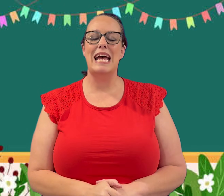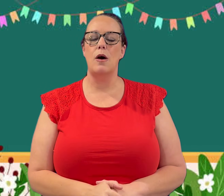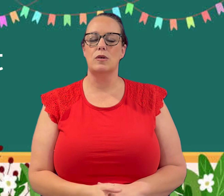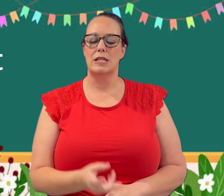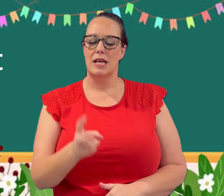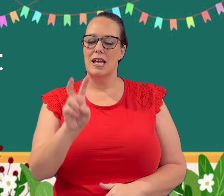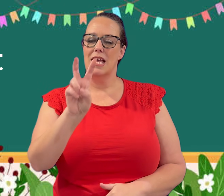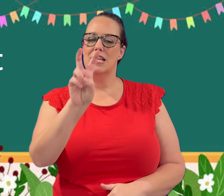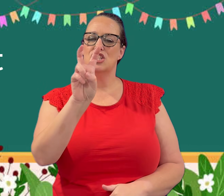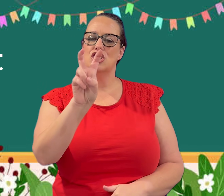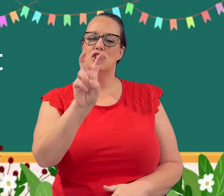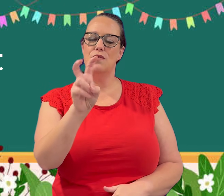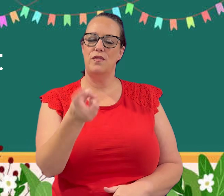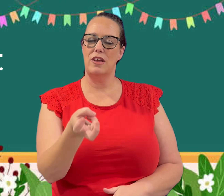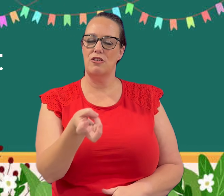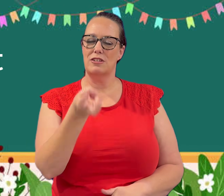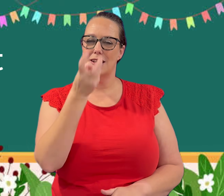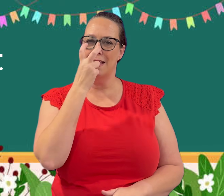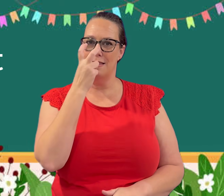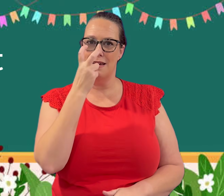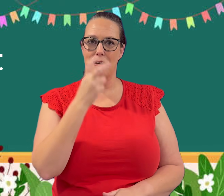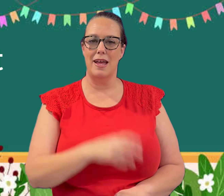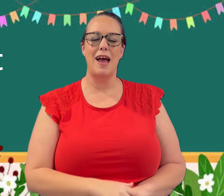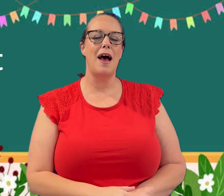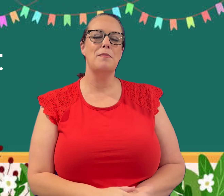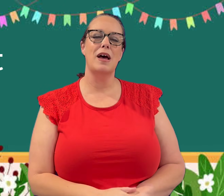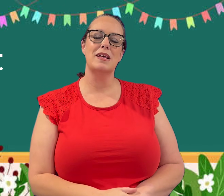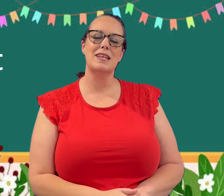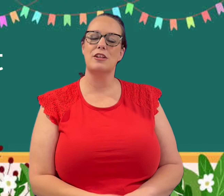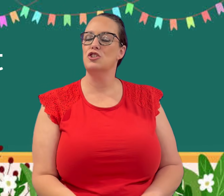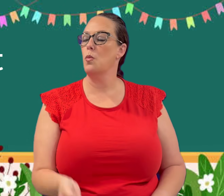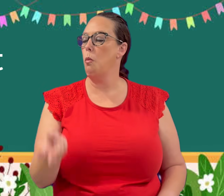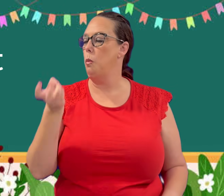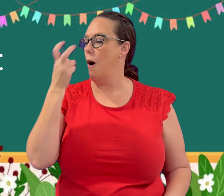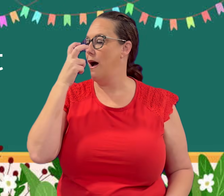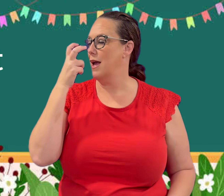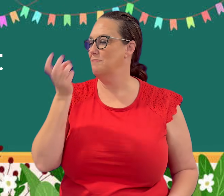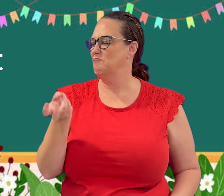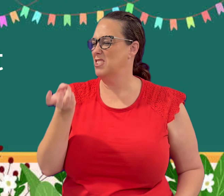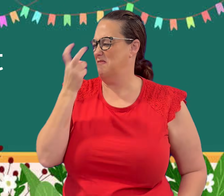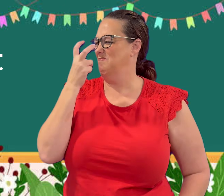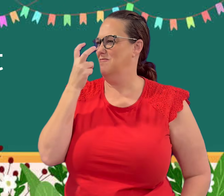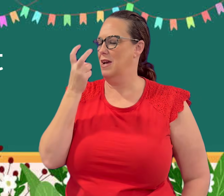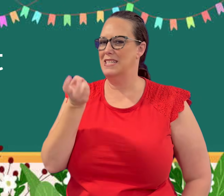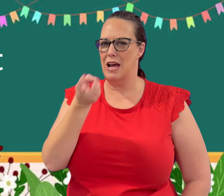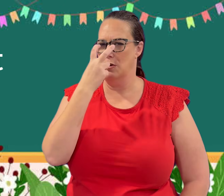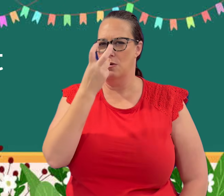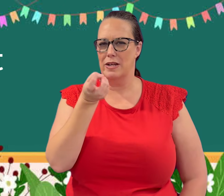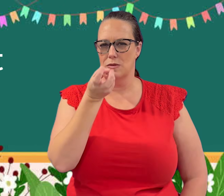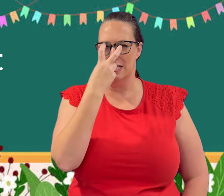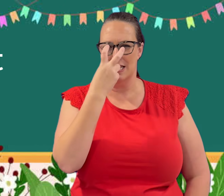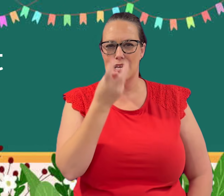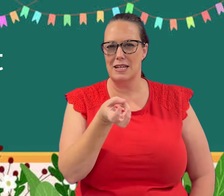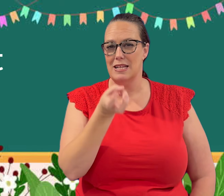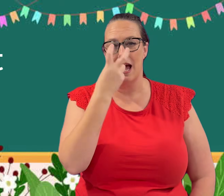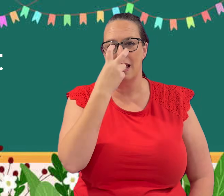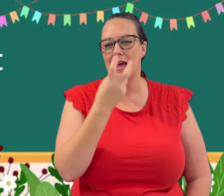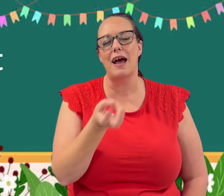Doubt. It's 2 fingers in the eye. I'm not exactly sure why. It's like, I doubt you. I don't see it. I don't